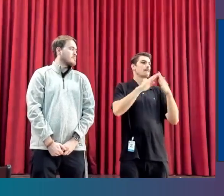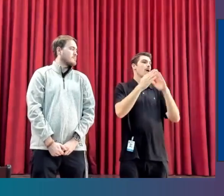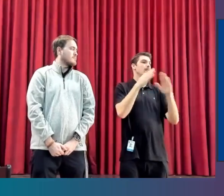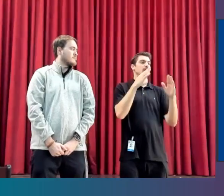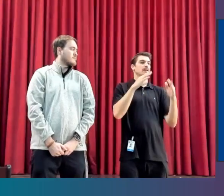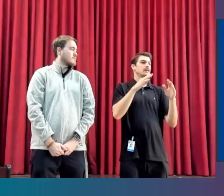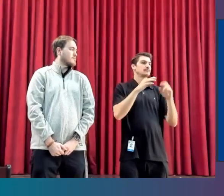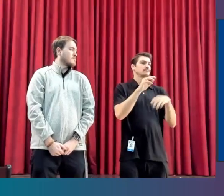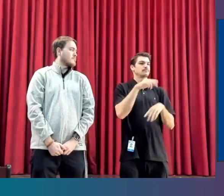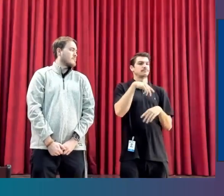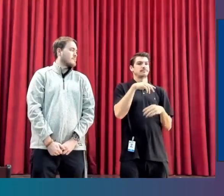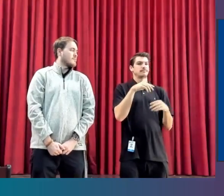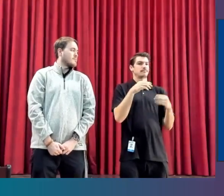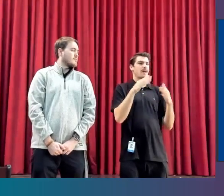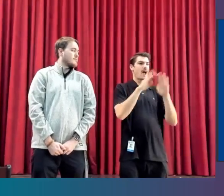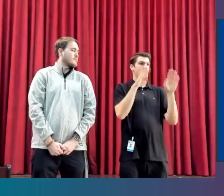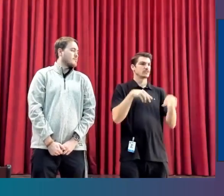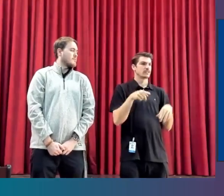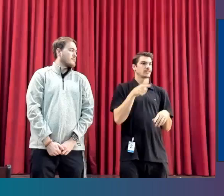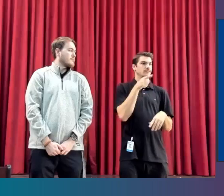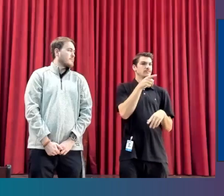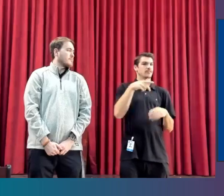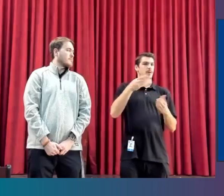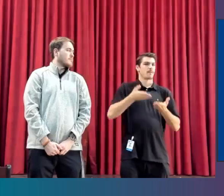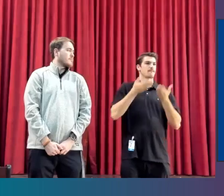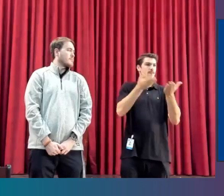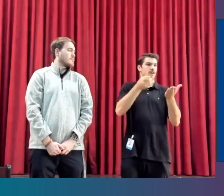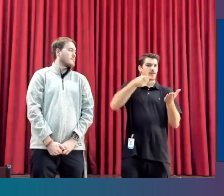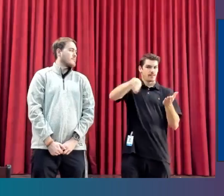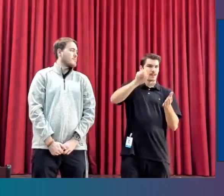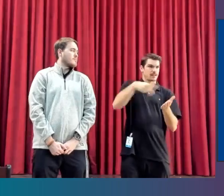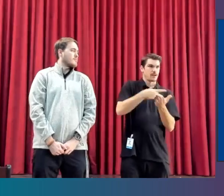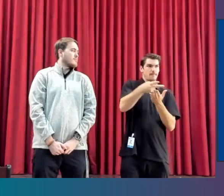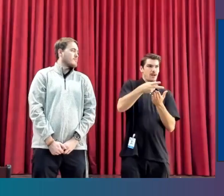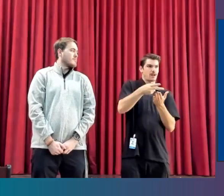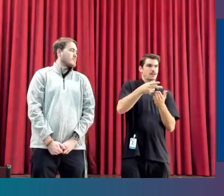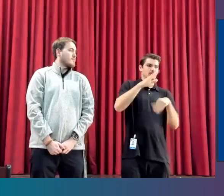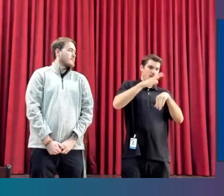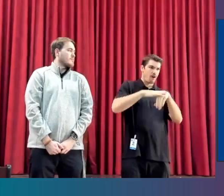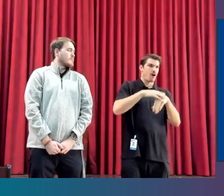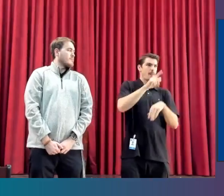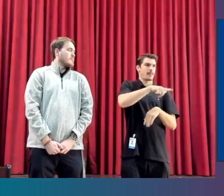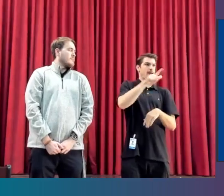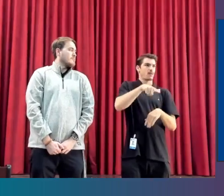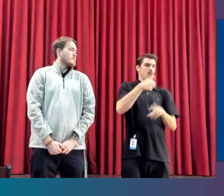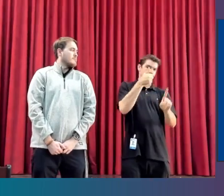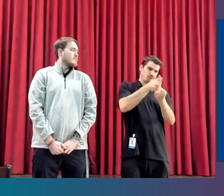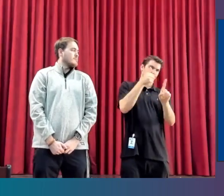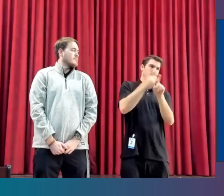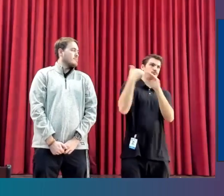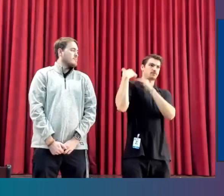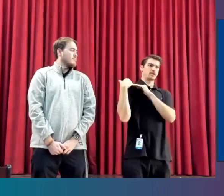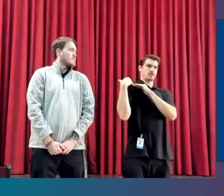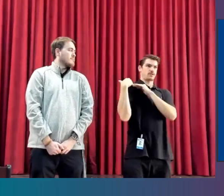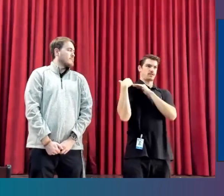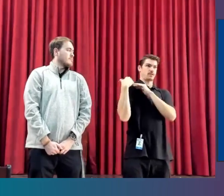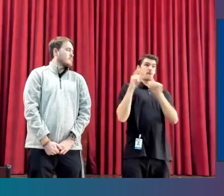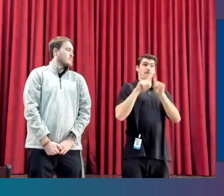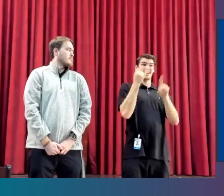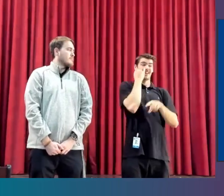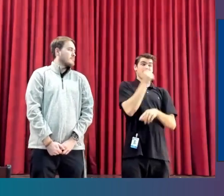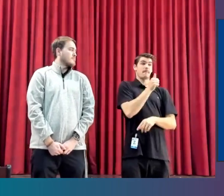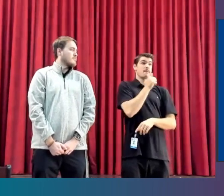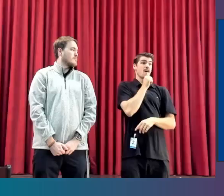the housing provider actually has to pay for it and provide that. It's on the landlord to do that. But if you're in